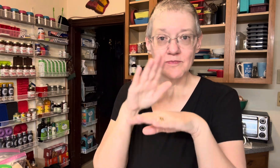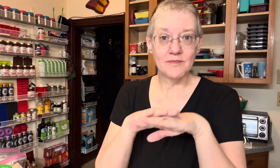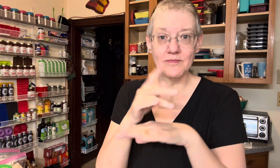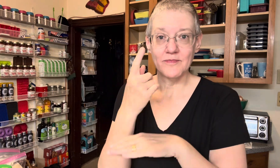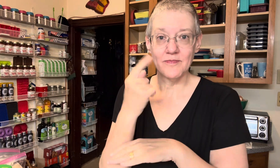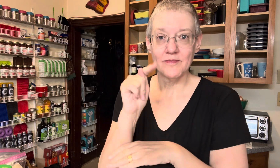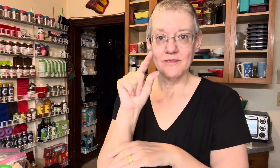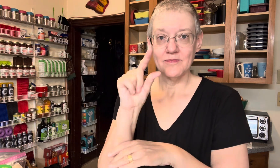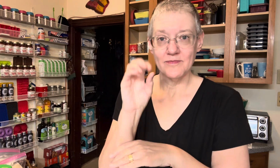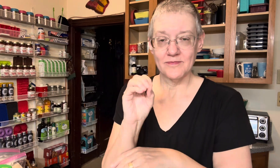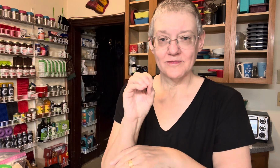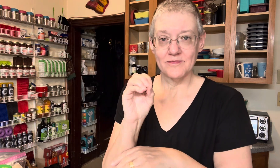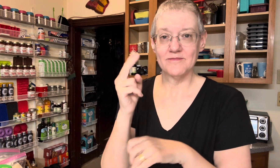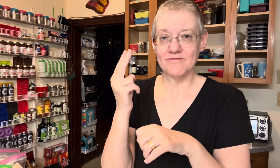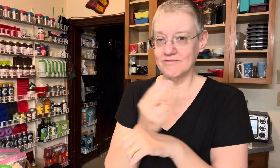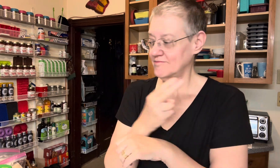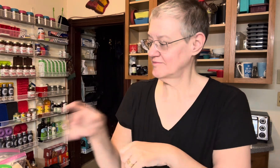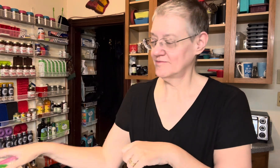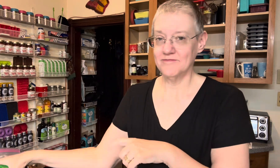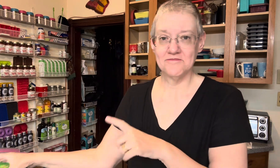it on the go.